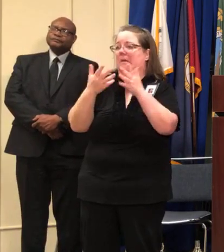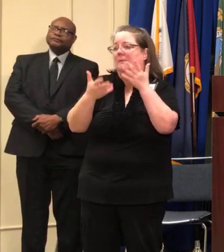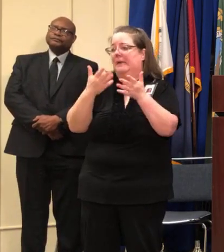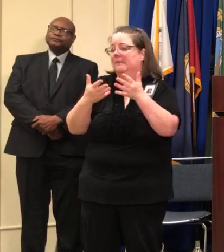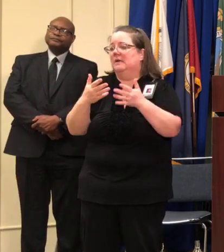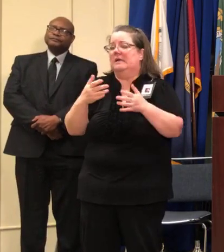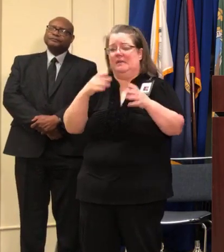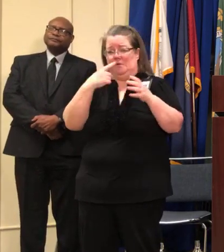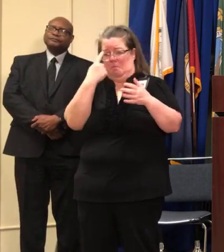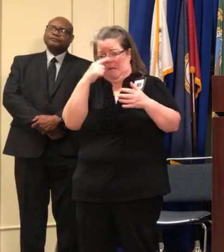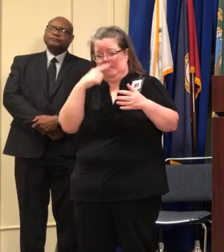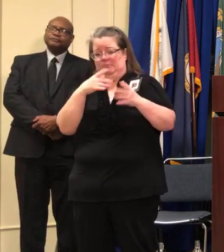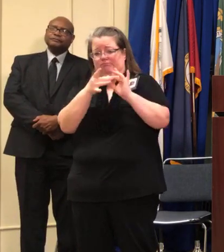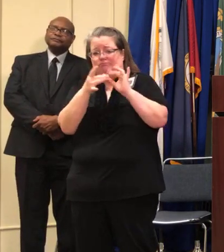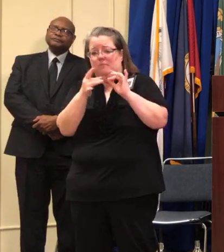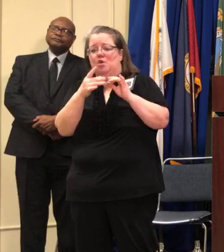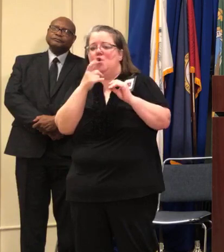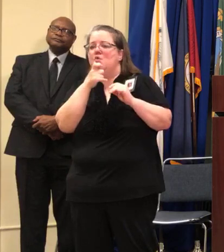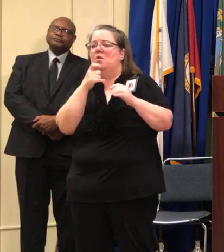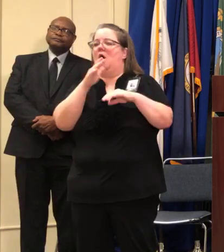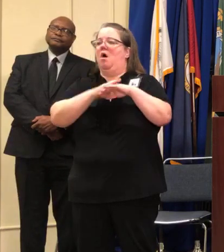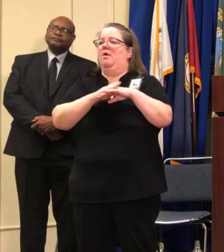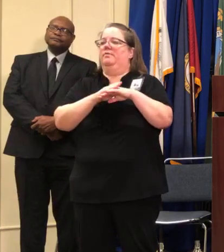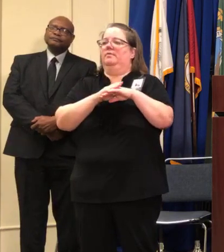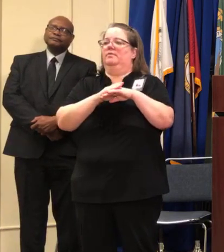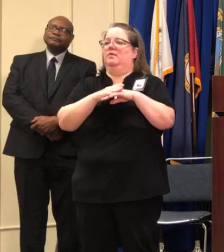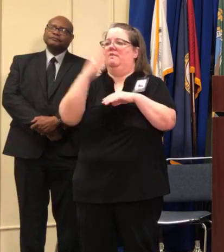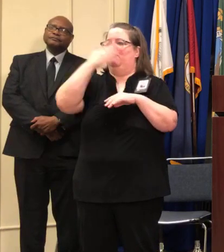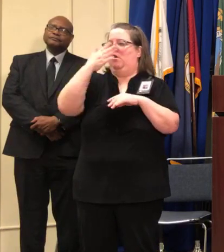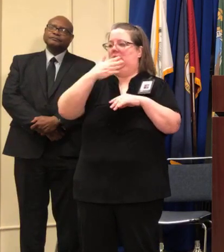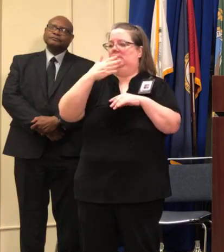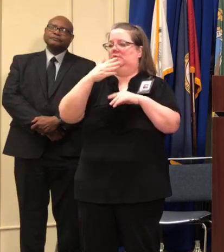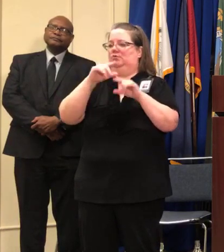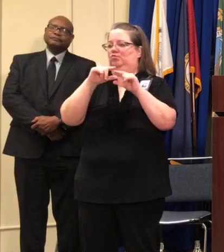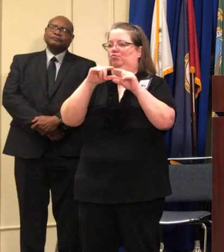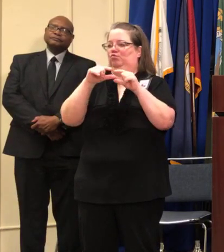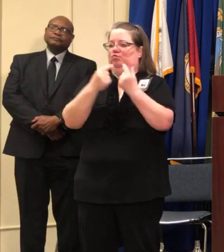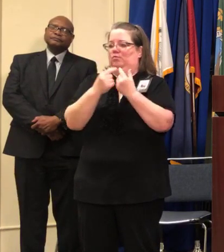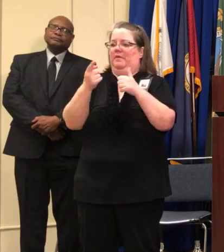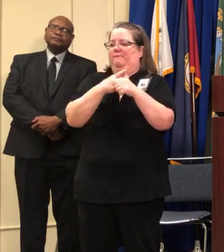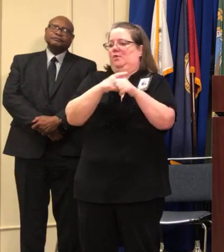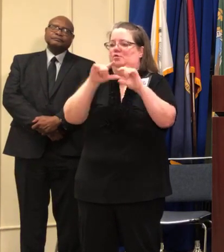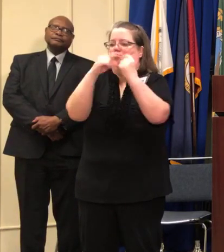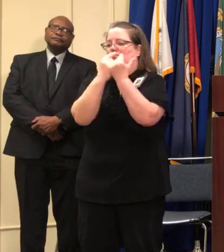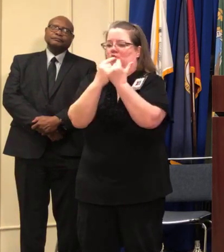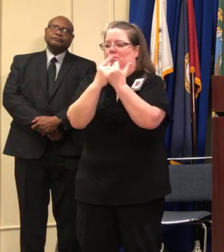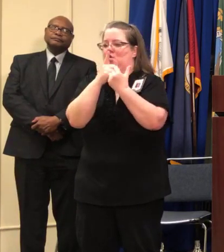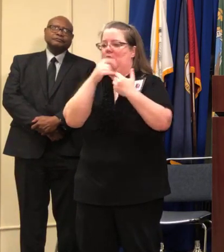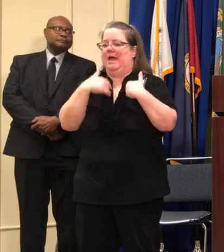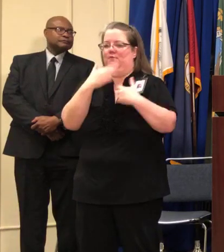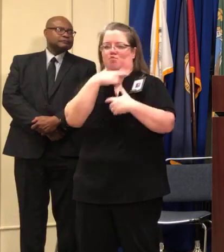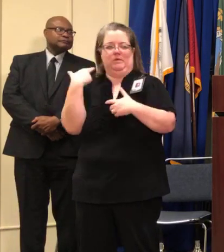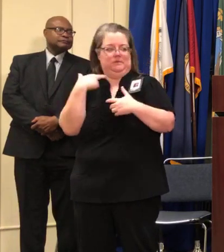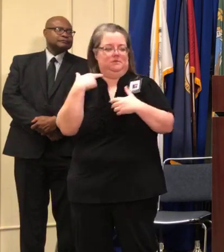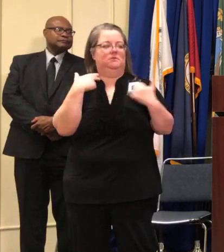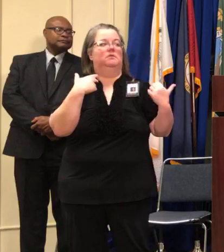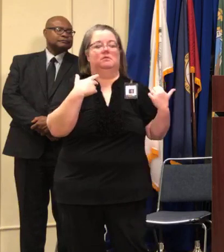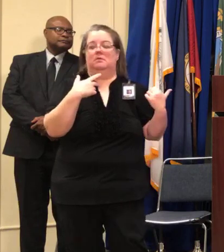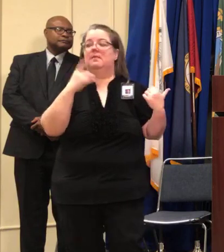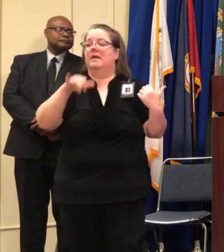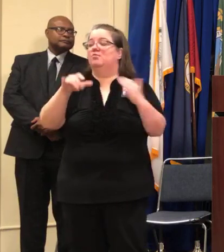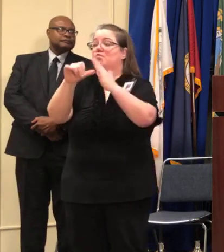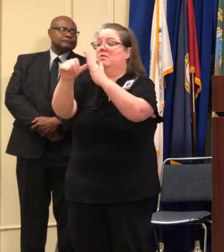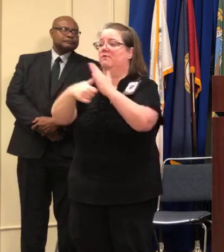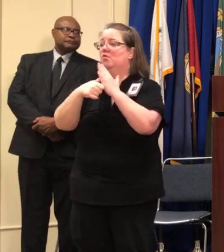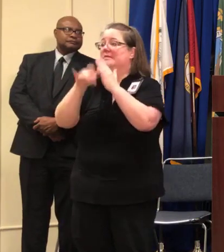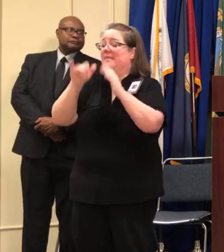reiterate? We're dealing with people who are on the first wave, correct, and the risk associated with that. Yeah, so reinforcing